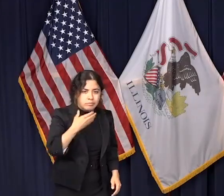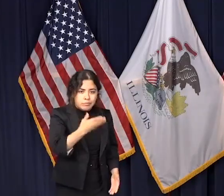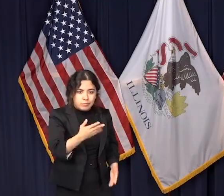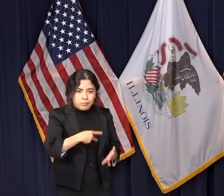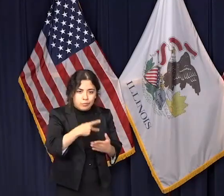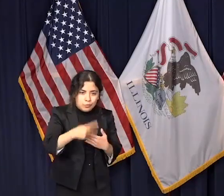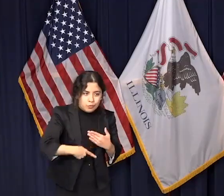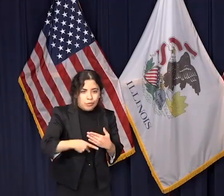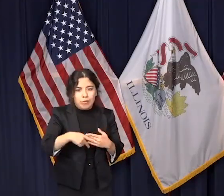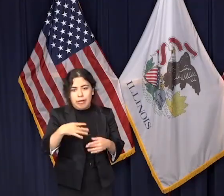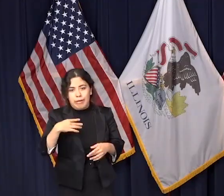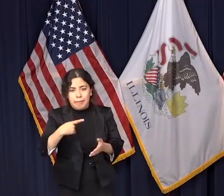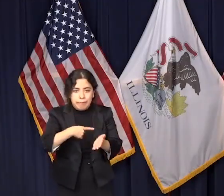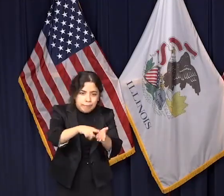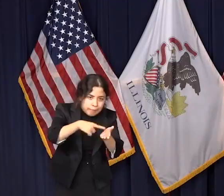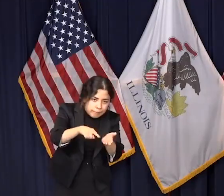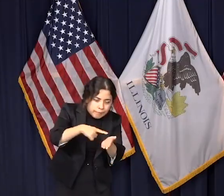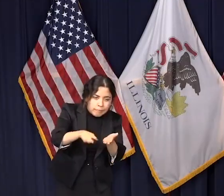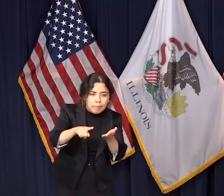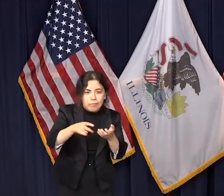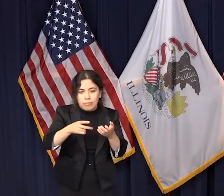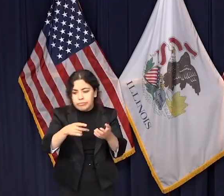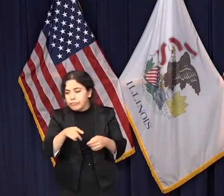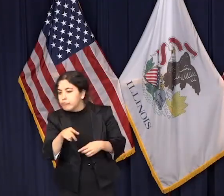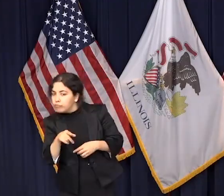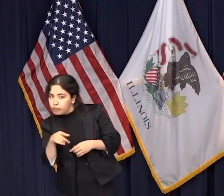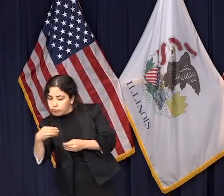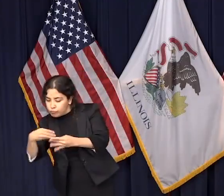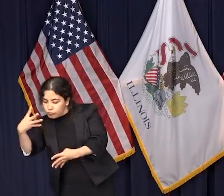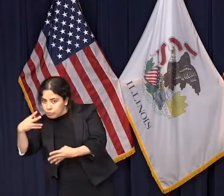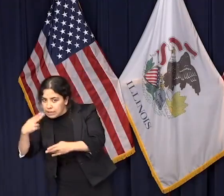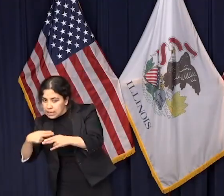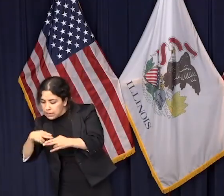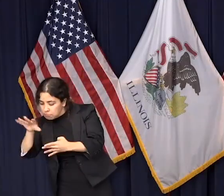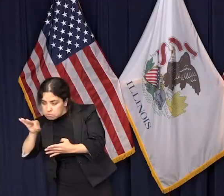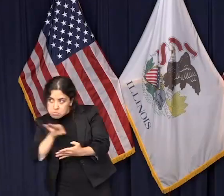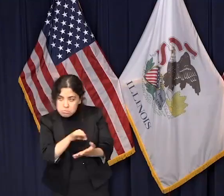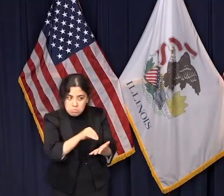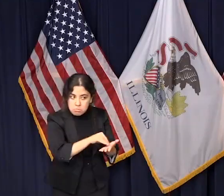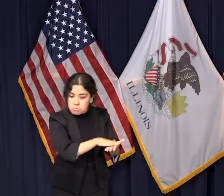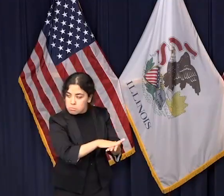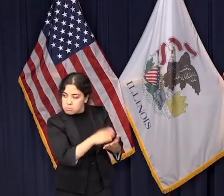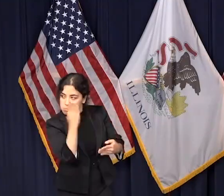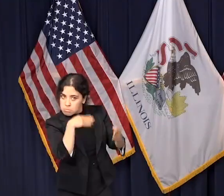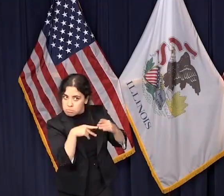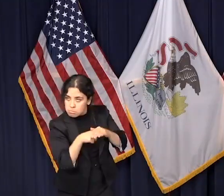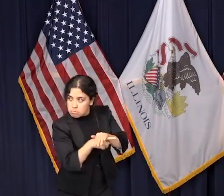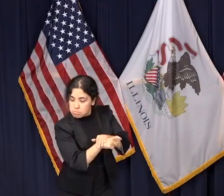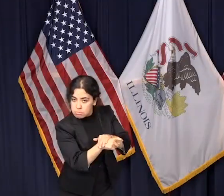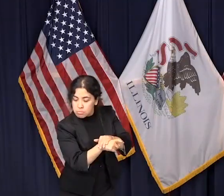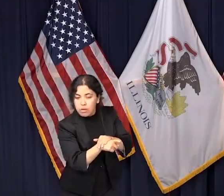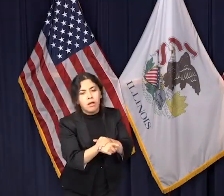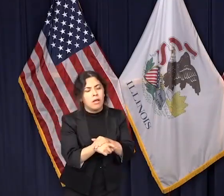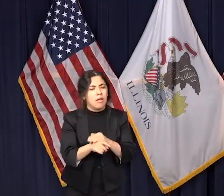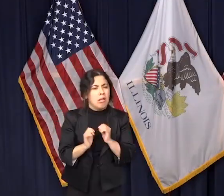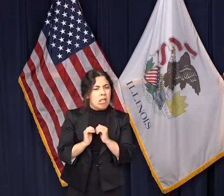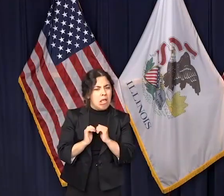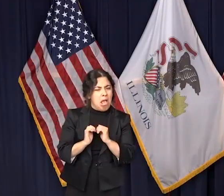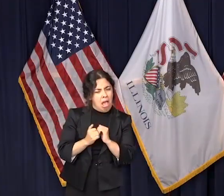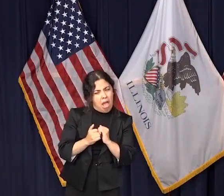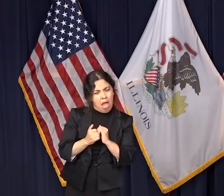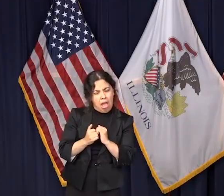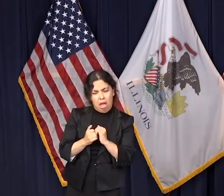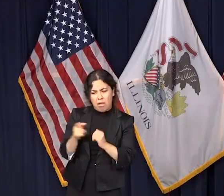them using the names that they've gotten. Now, how they would obtain them from somebody's mailbox if it were sent to